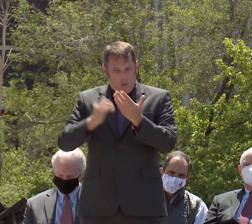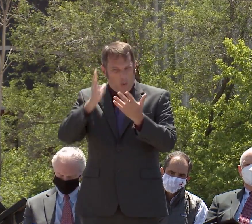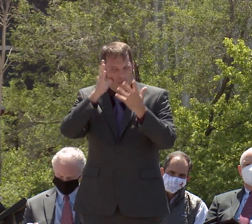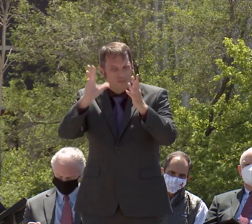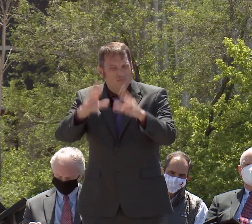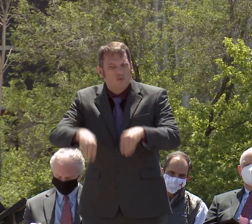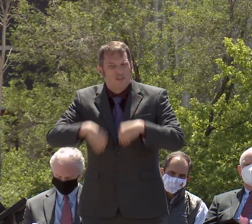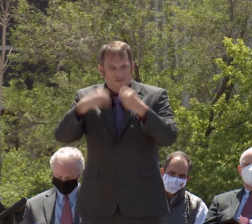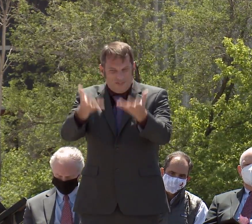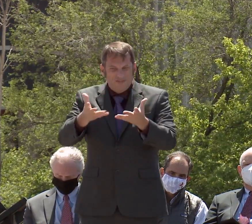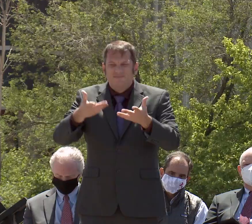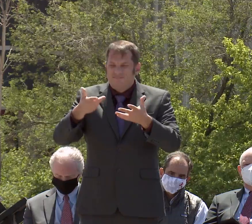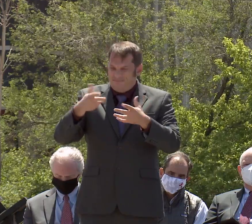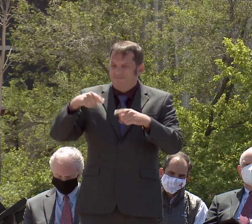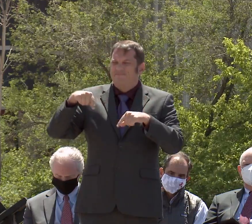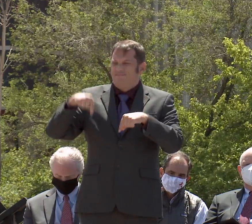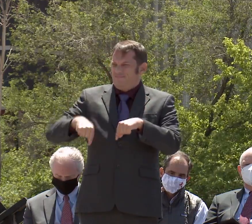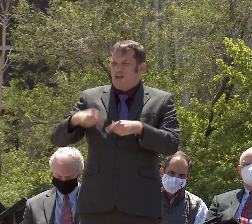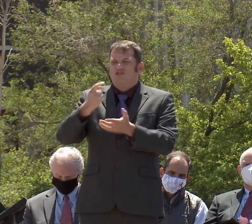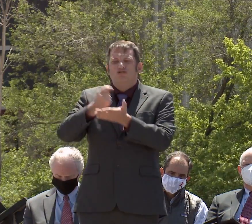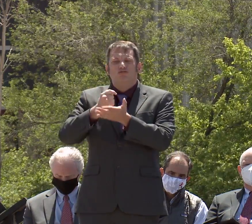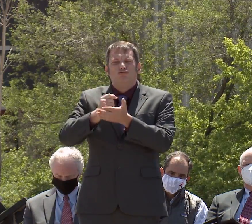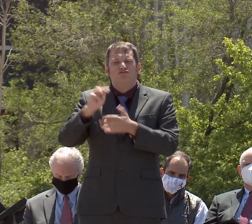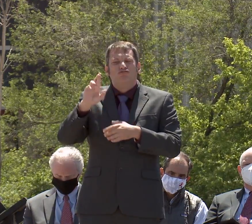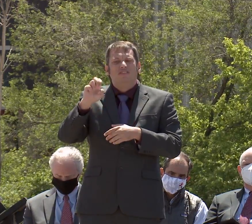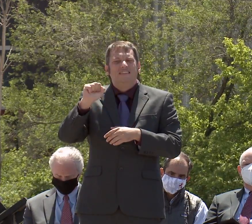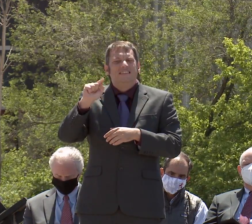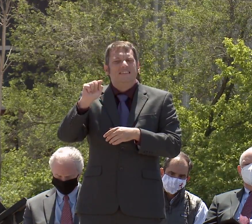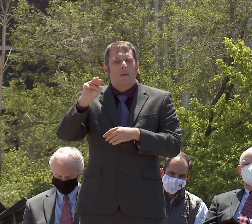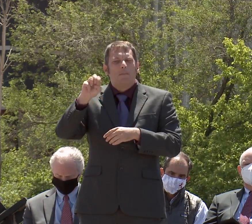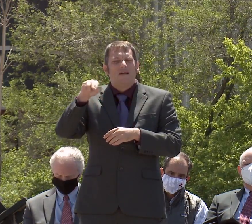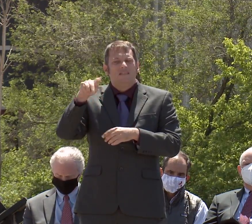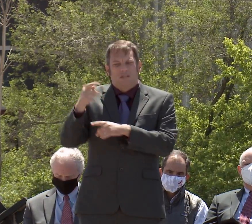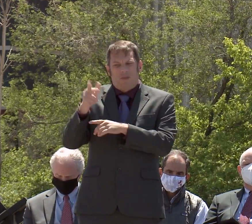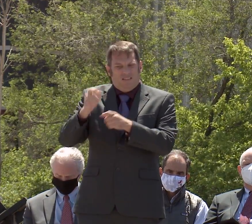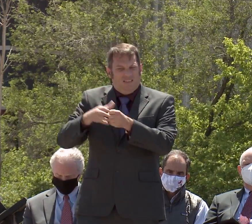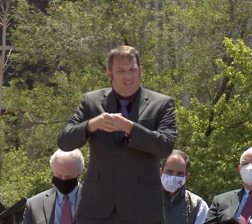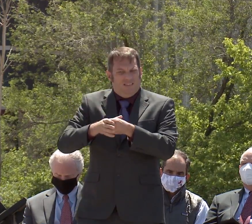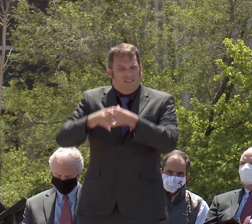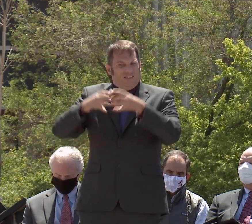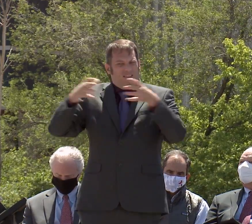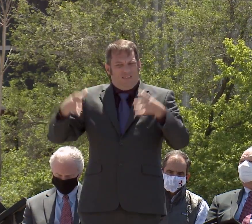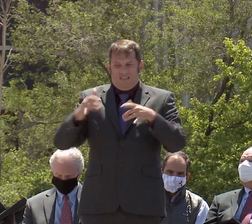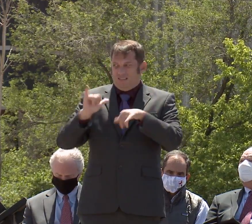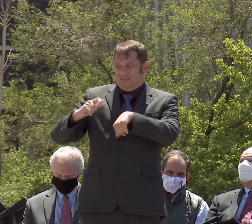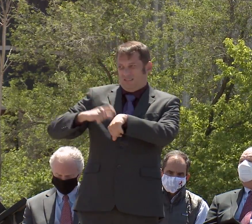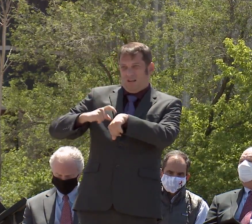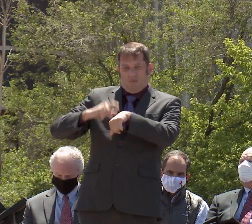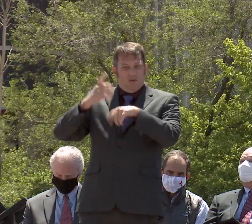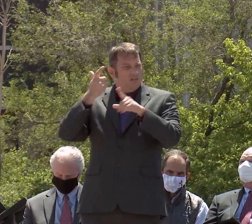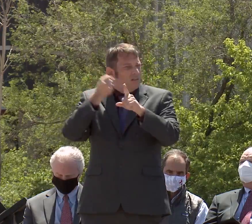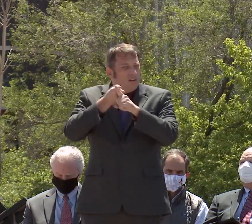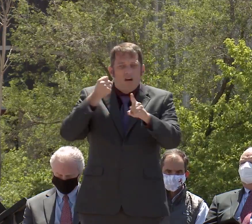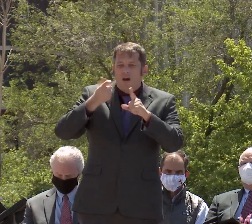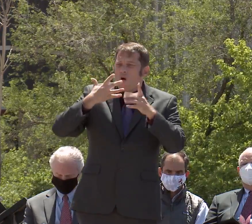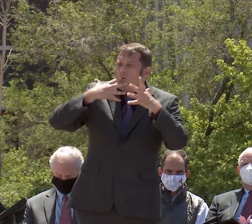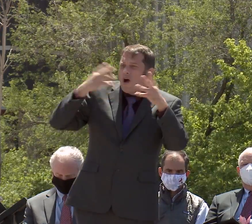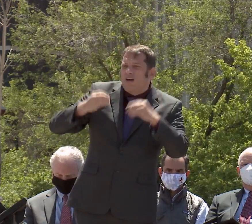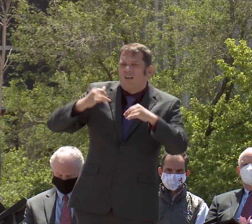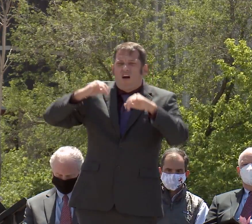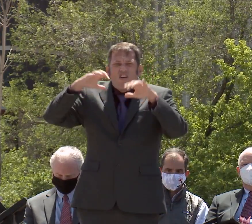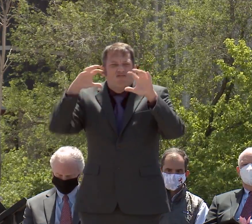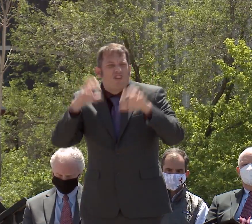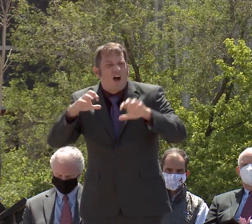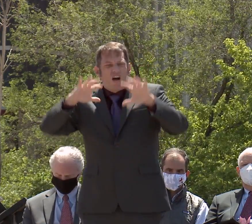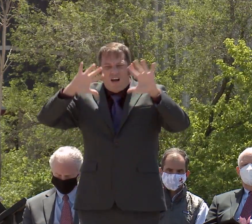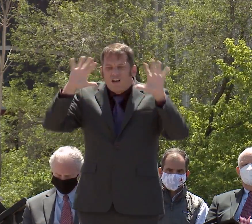for our treatment plant during wet weather seasons. As an outcome of this project, I'm excited